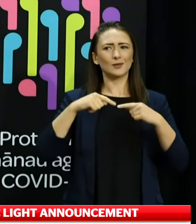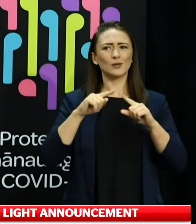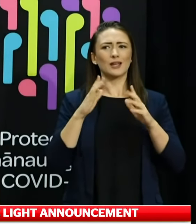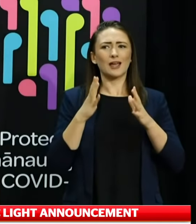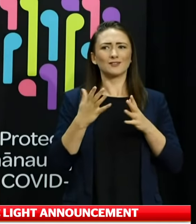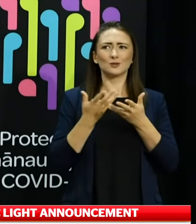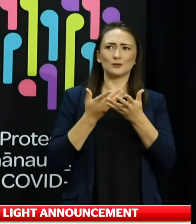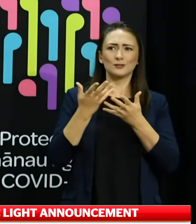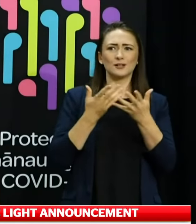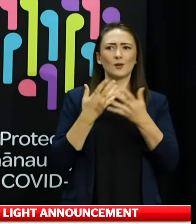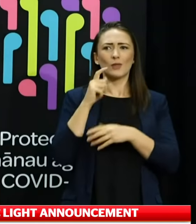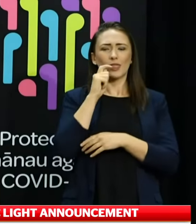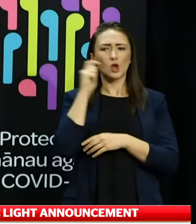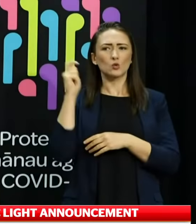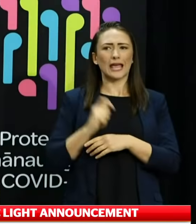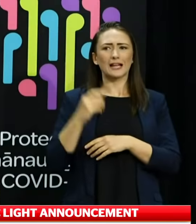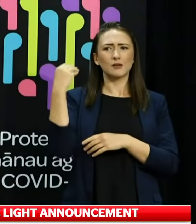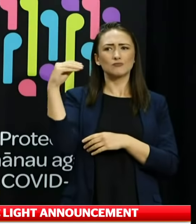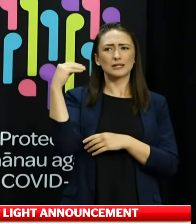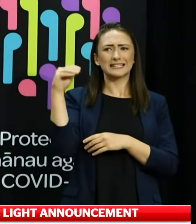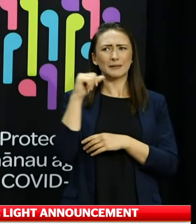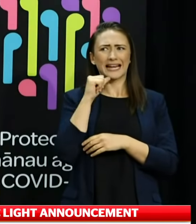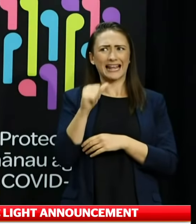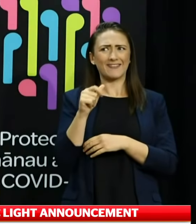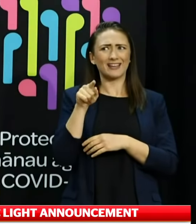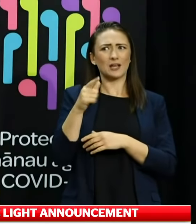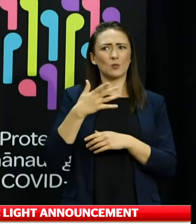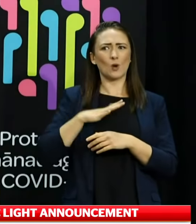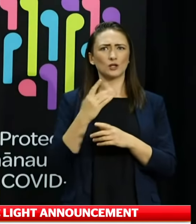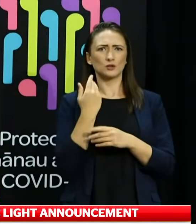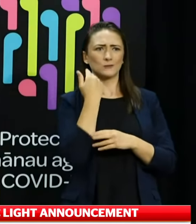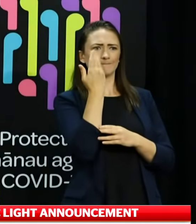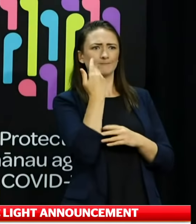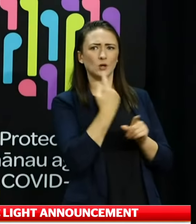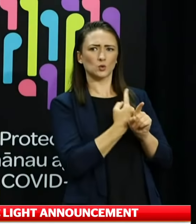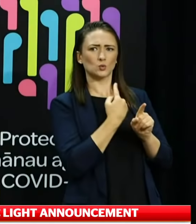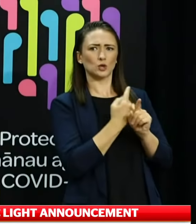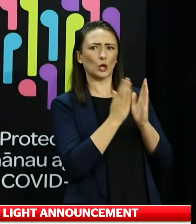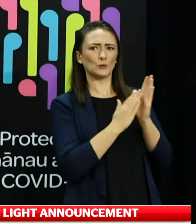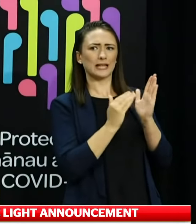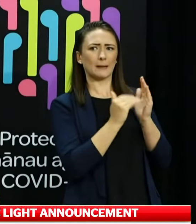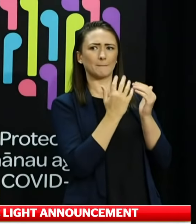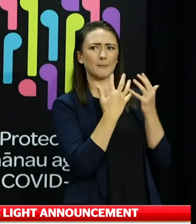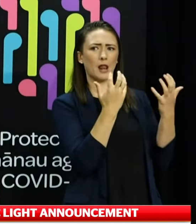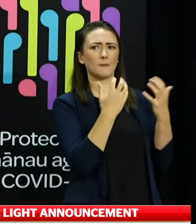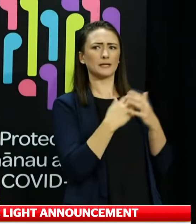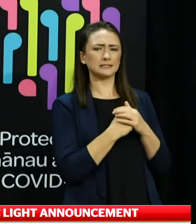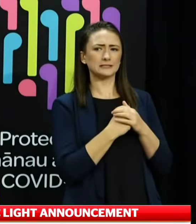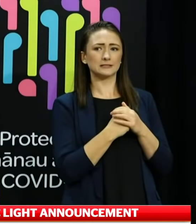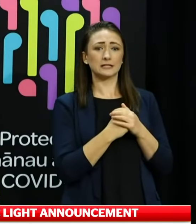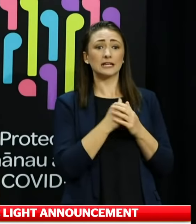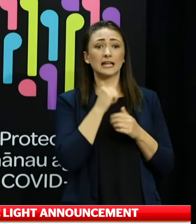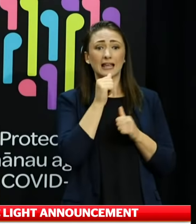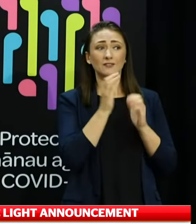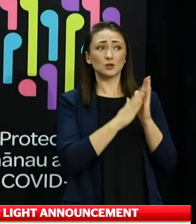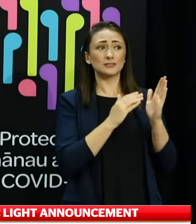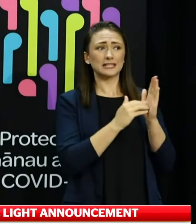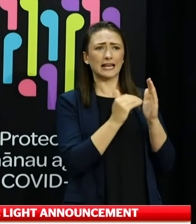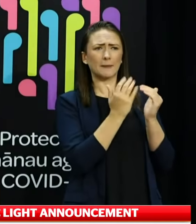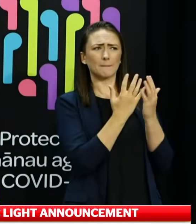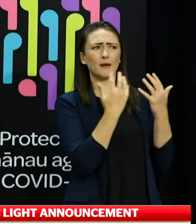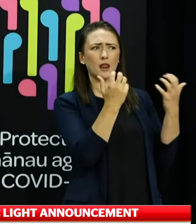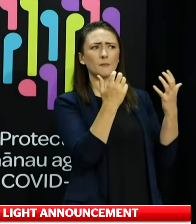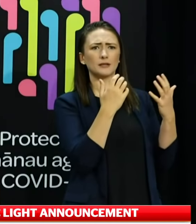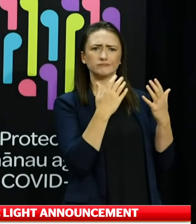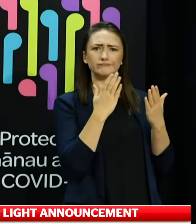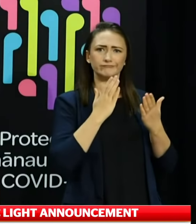President to see whether or not he wants to address the New Zealand Parliament. So I think if the New Zealand Parliament was going to pass such a motion, we would only do